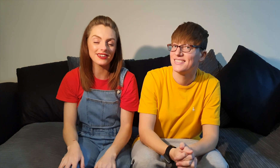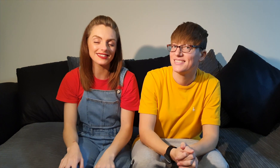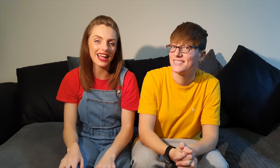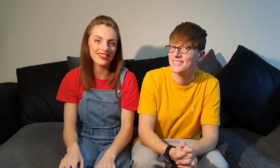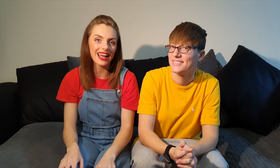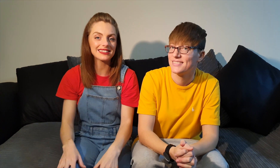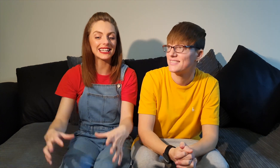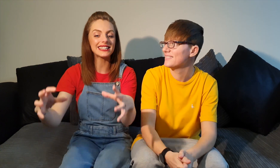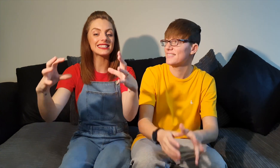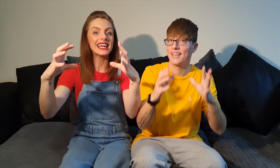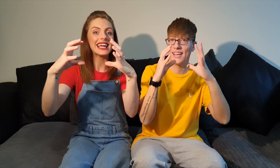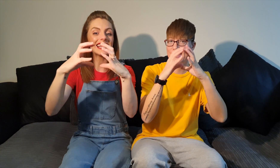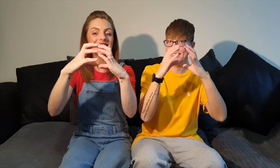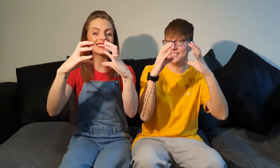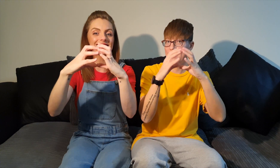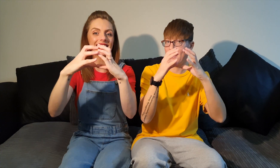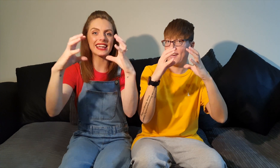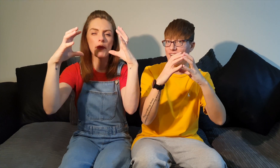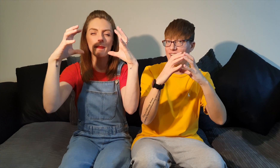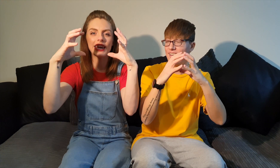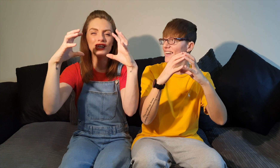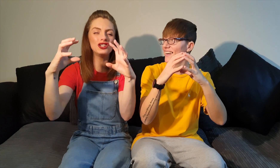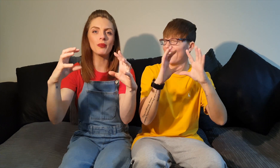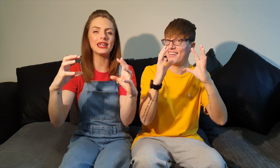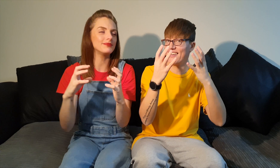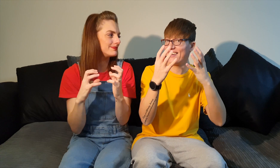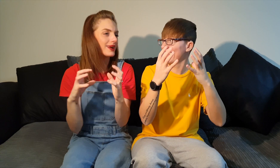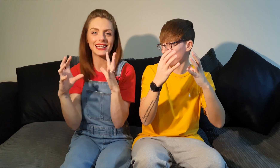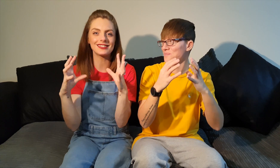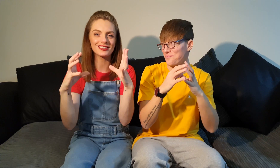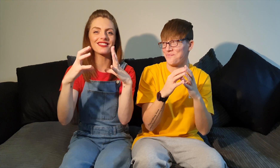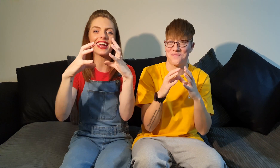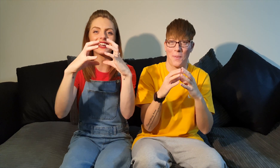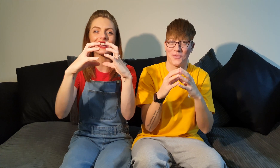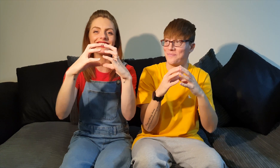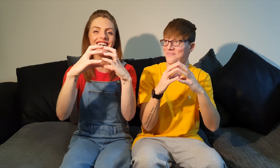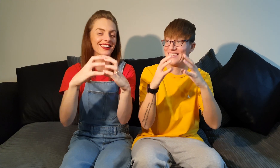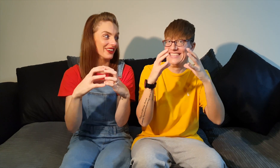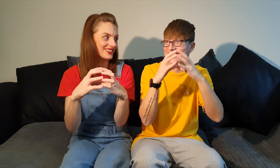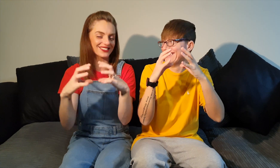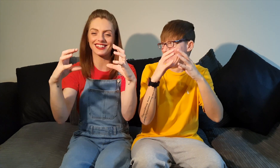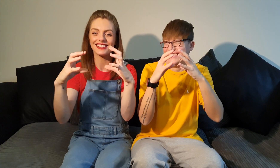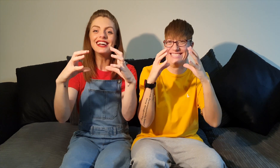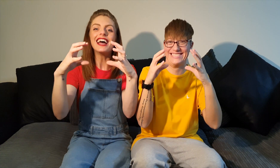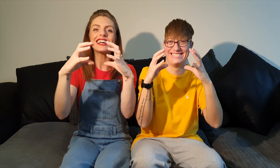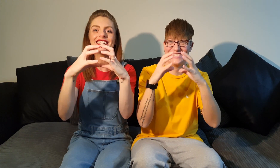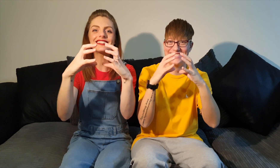can sign that is Easter, like a big yummy Easter egg. I love Easter eggs.